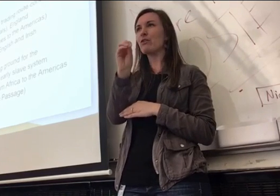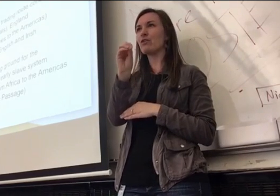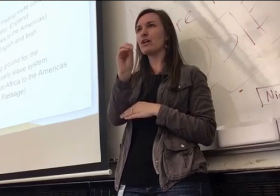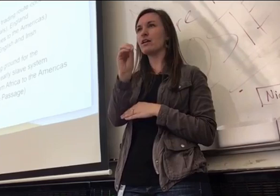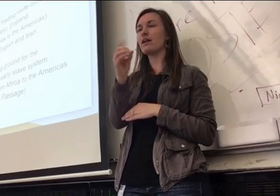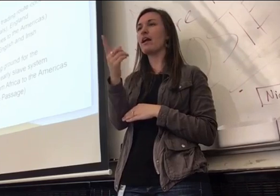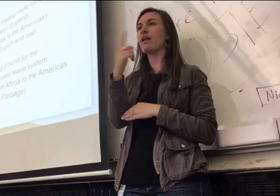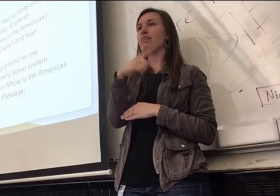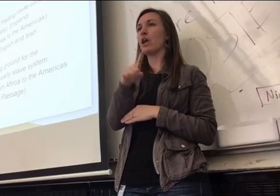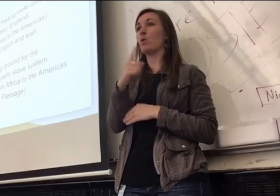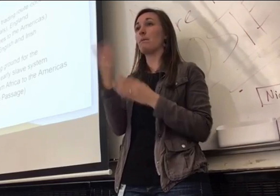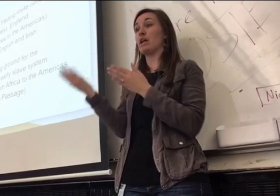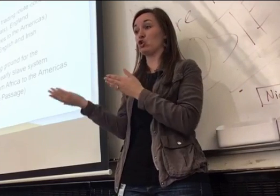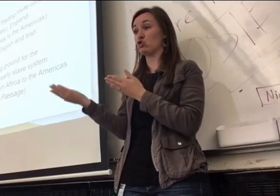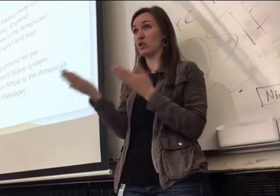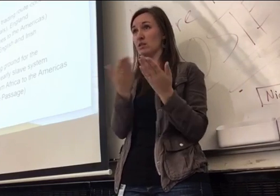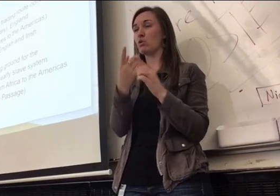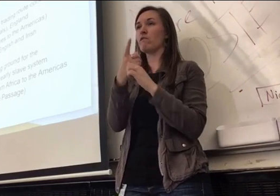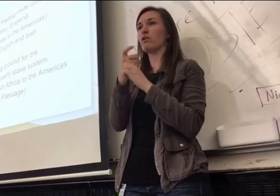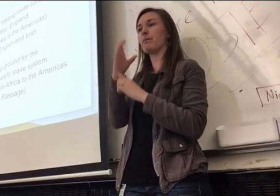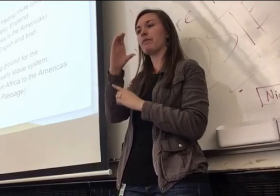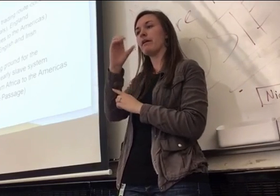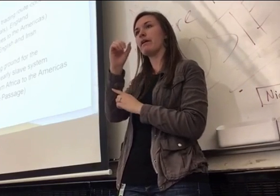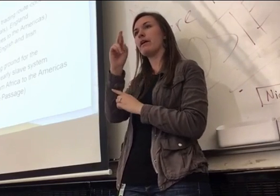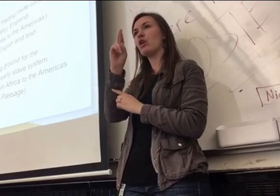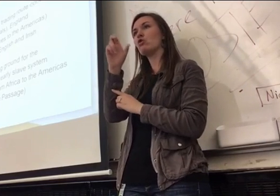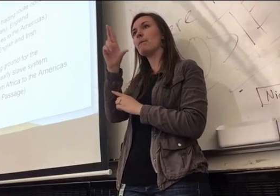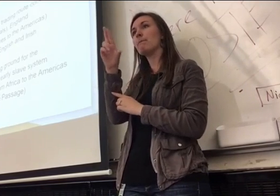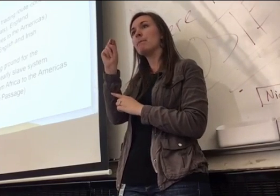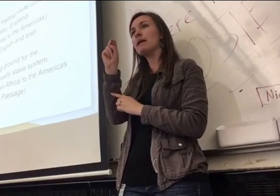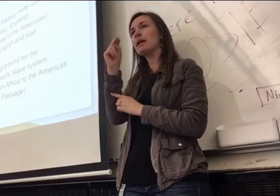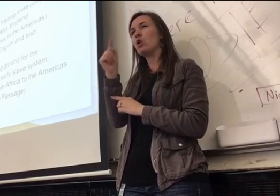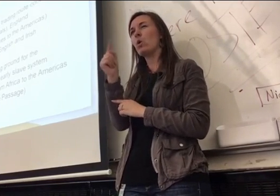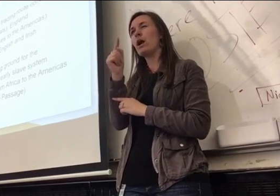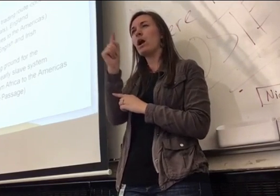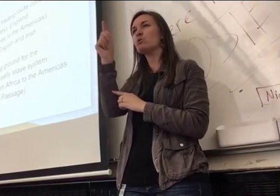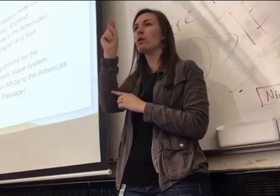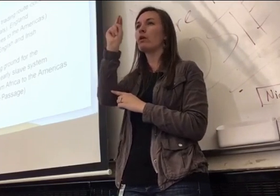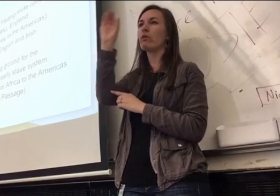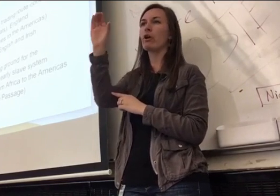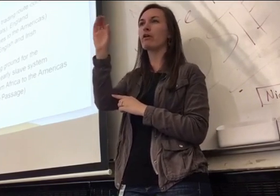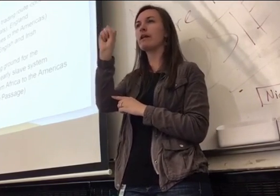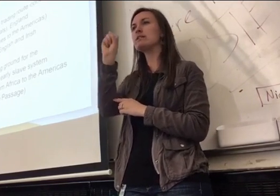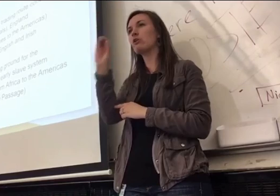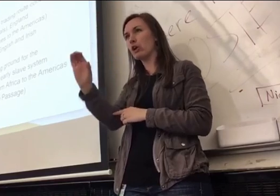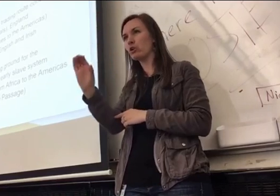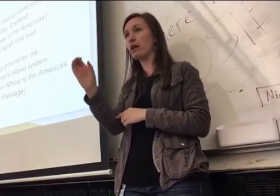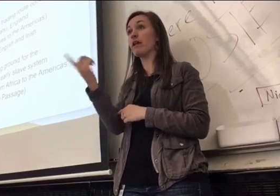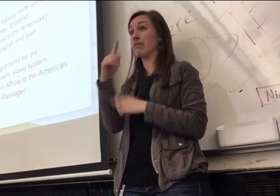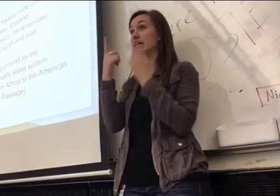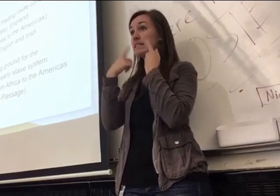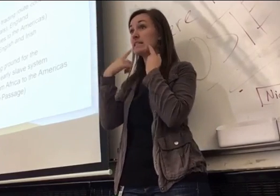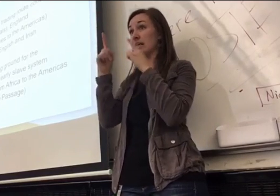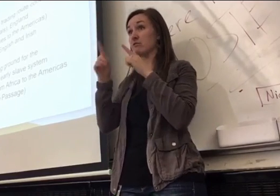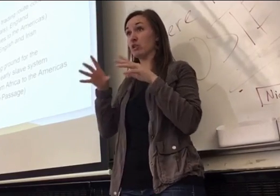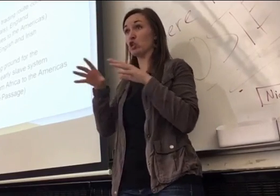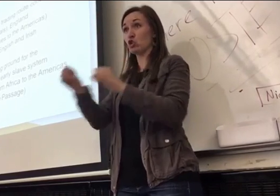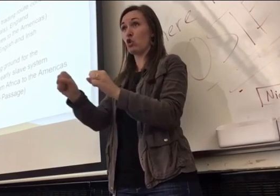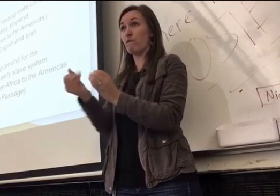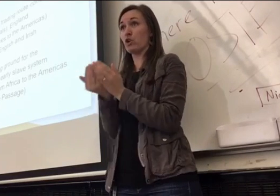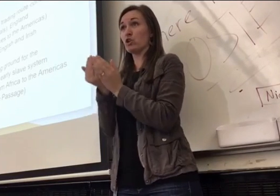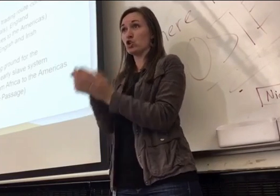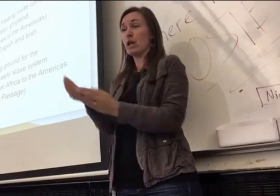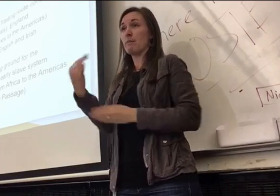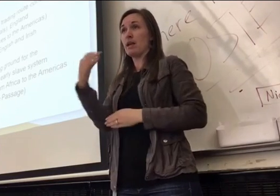being transported from the Caribbean up to the Carolinas. They succeeded in taking over the ship, and